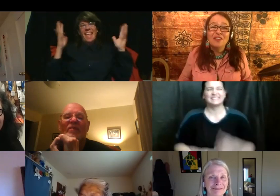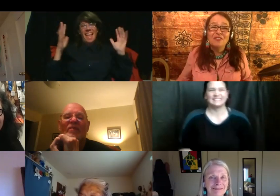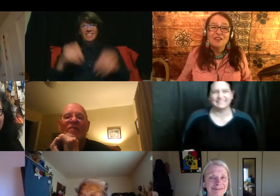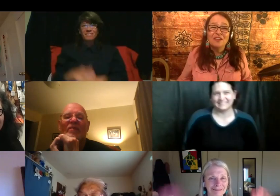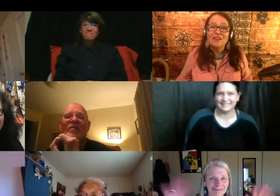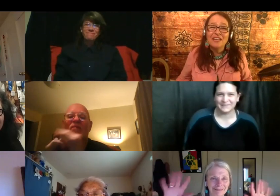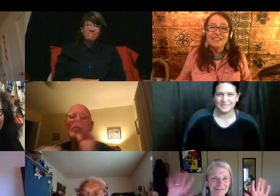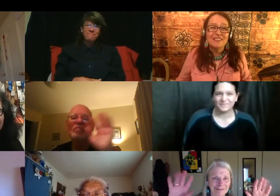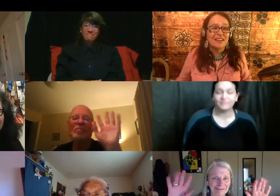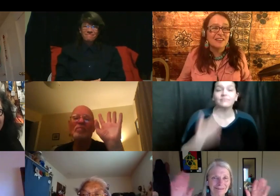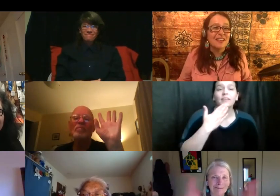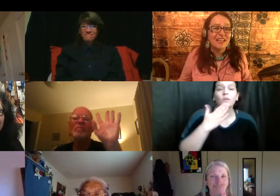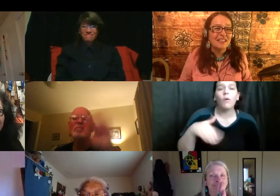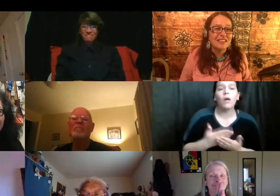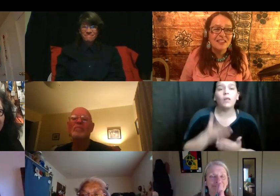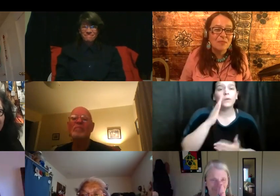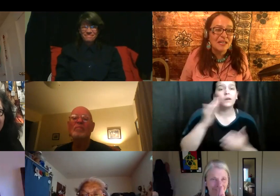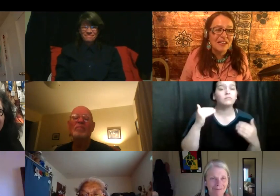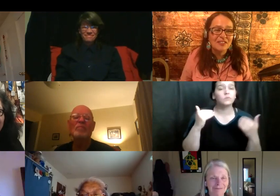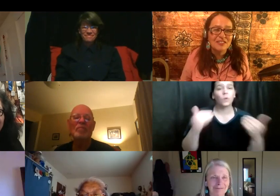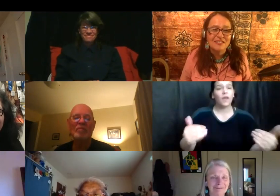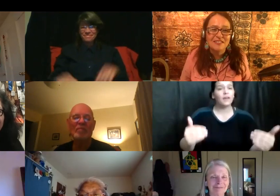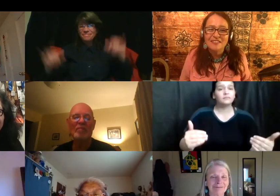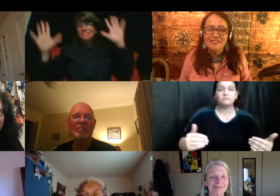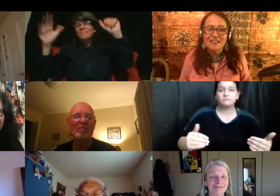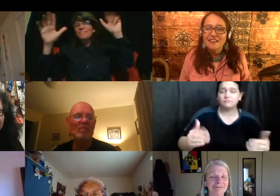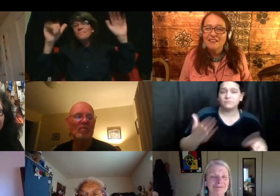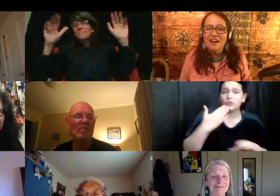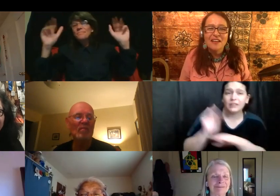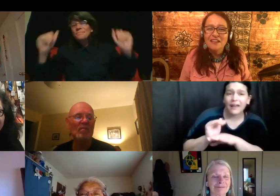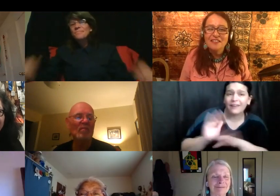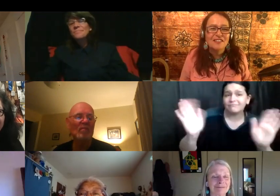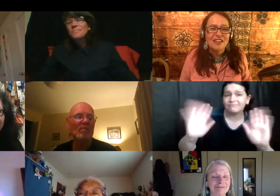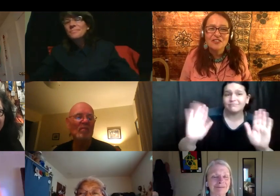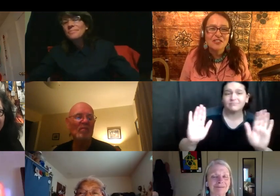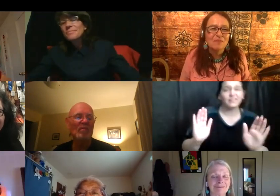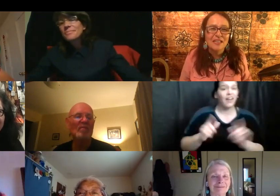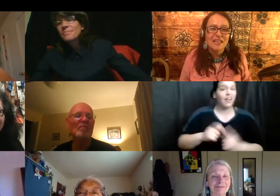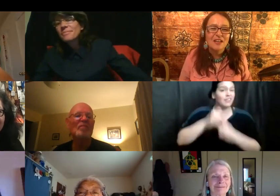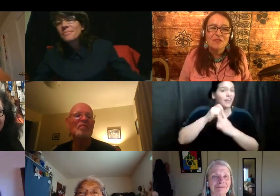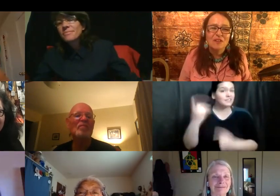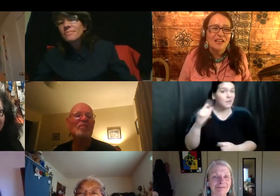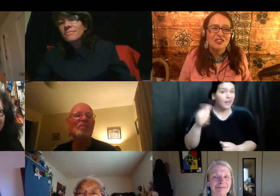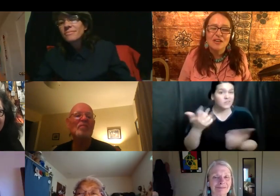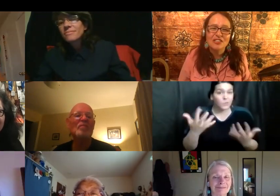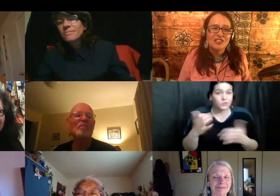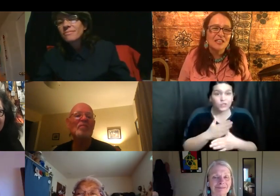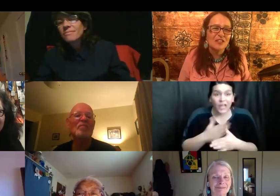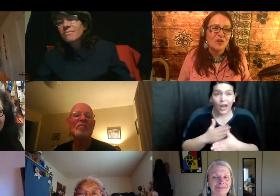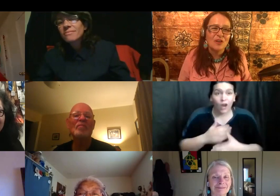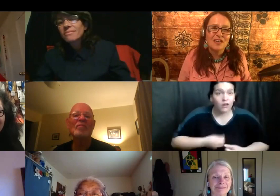all. We're going to go ahead and say goodnight unless anybody else is just dying to share something. We got